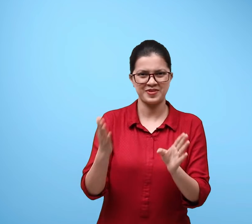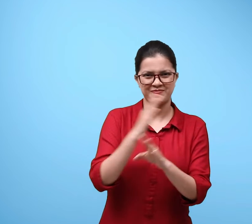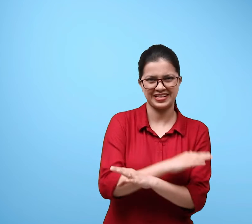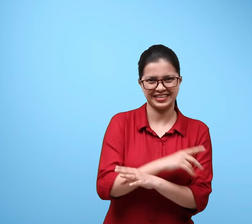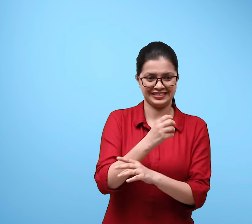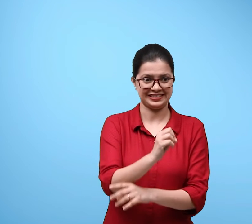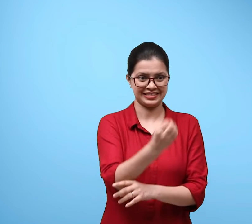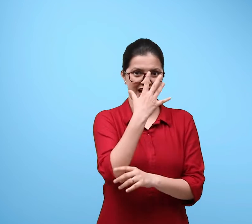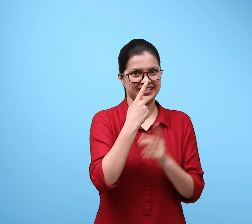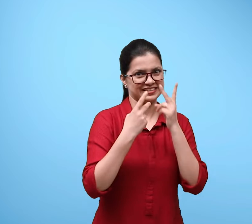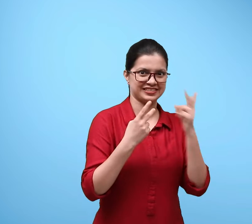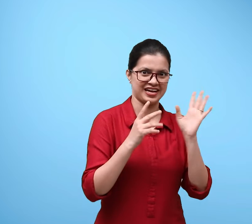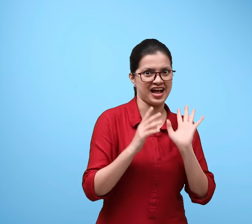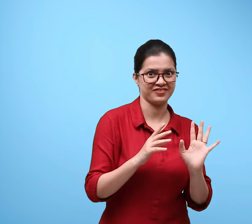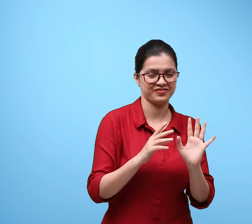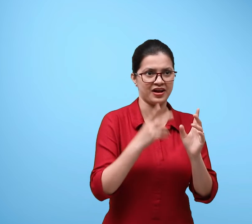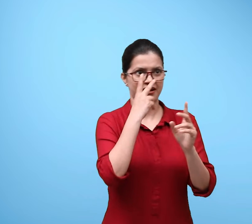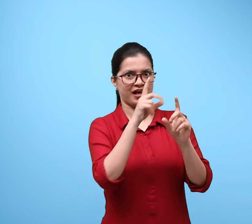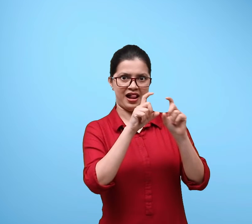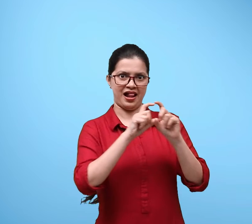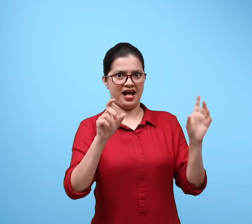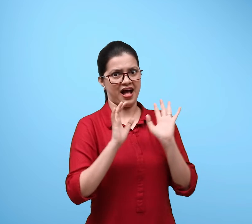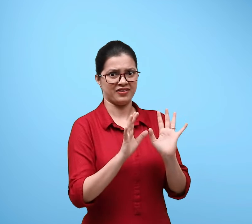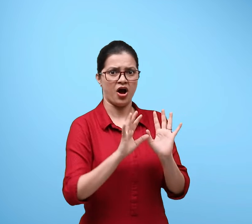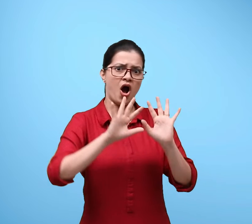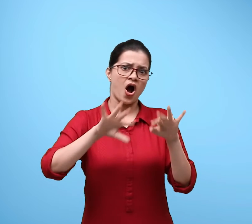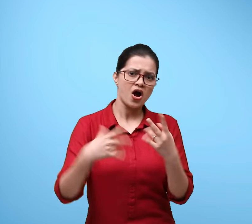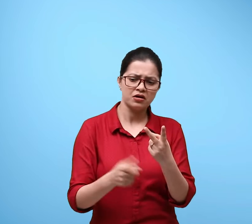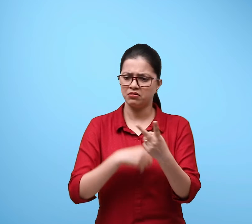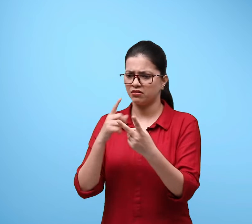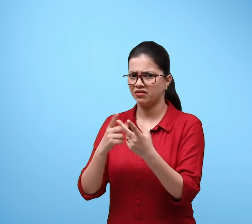Do you find that the bulb is more clearly visible than before?